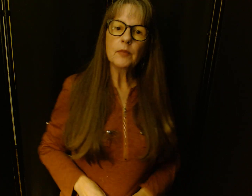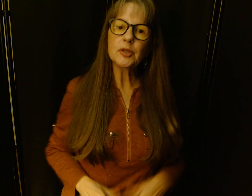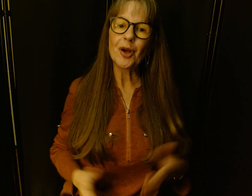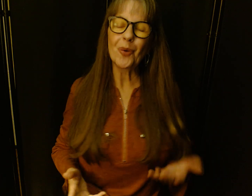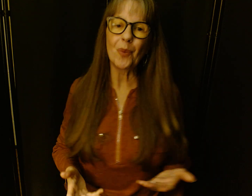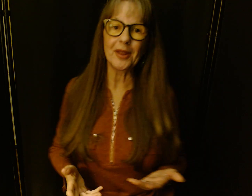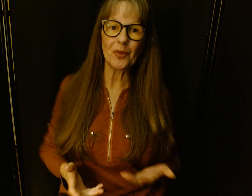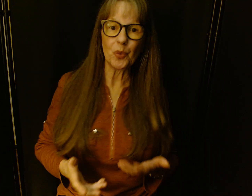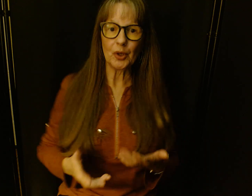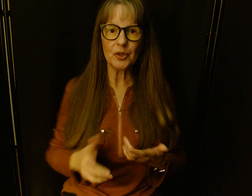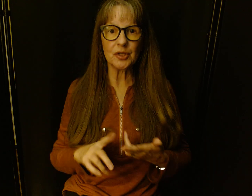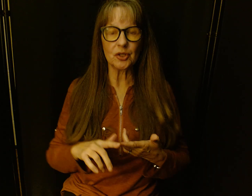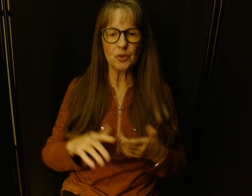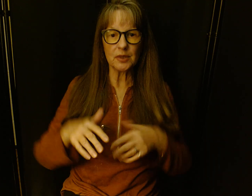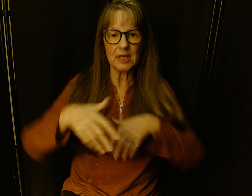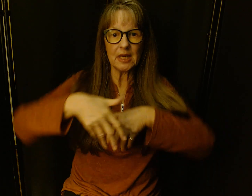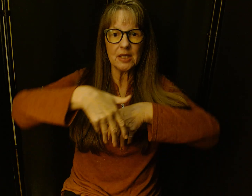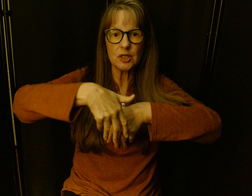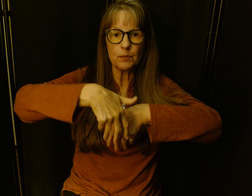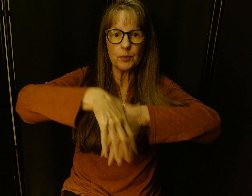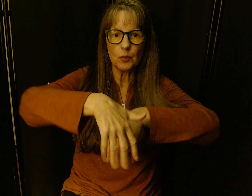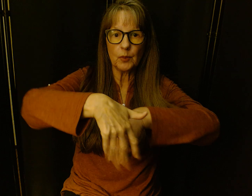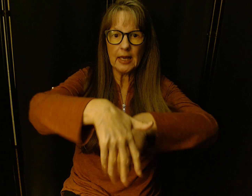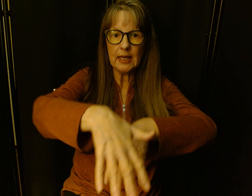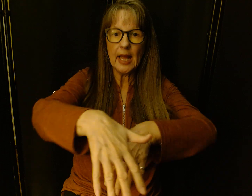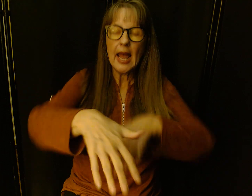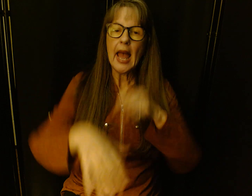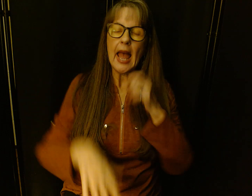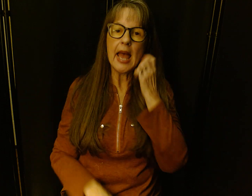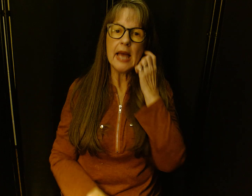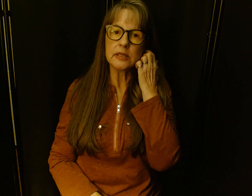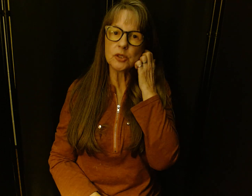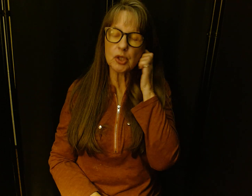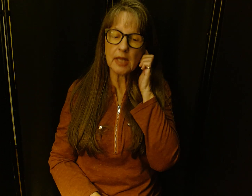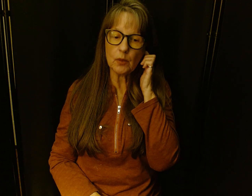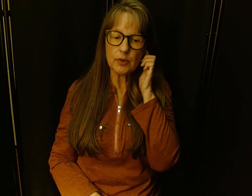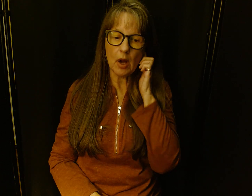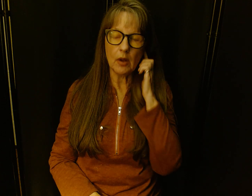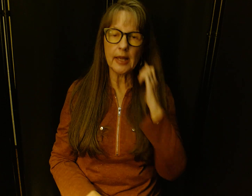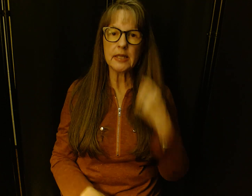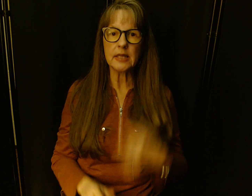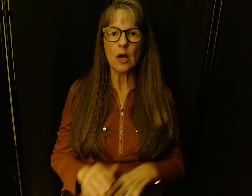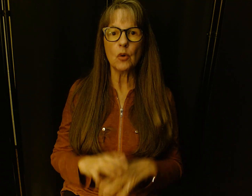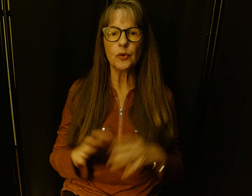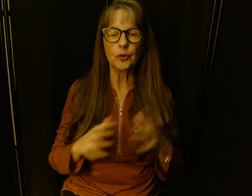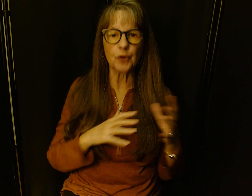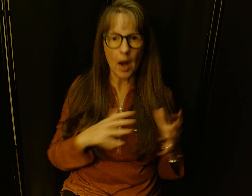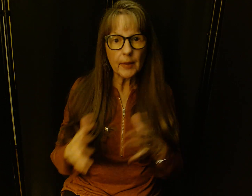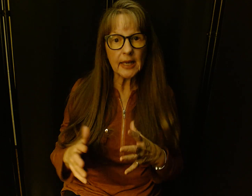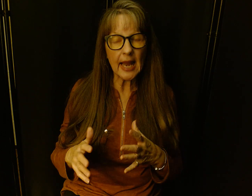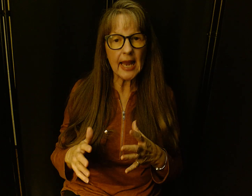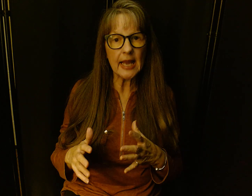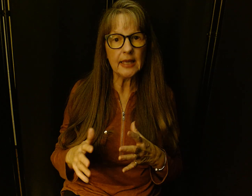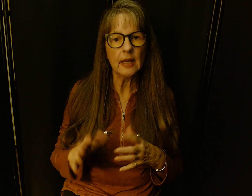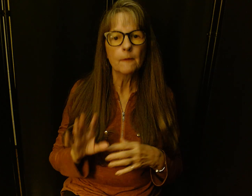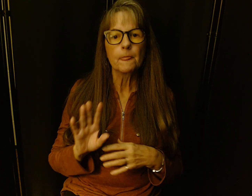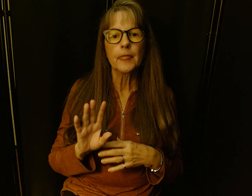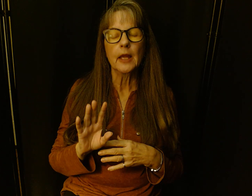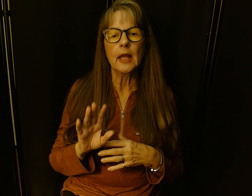So one of the words that you would see is parade. And just like with all ASL, your dominant hand, if it's